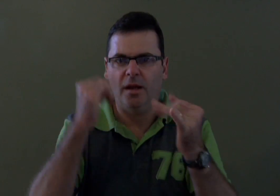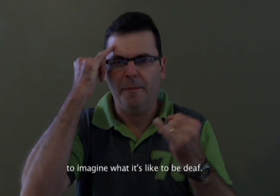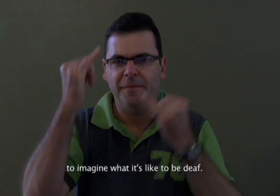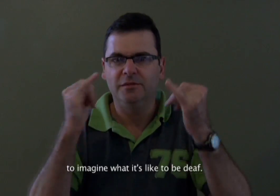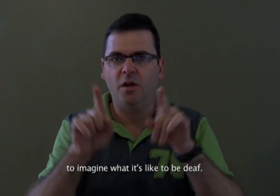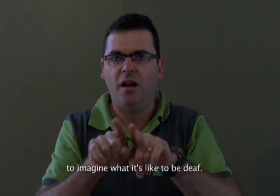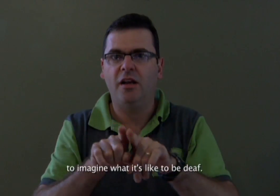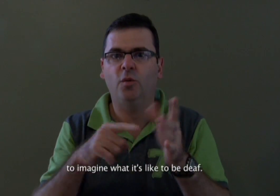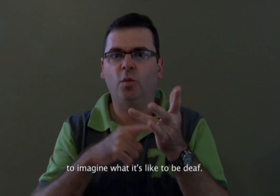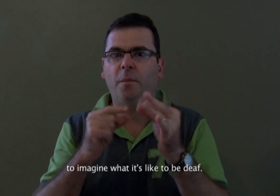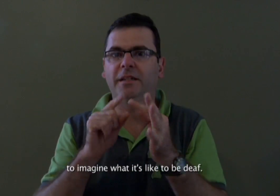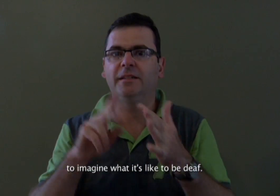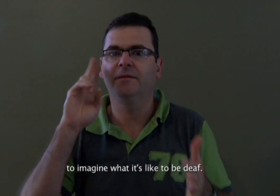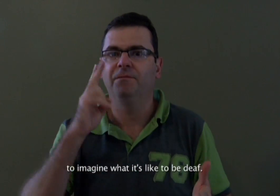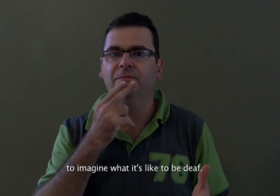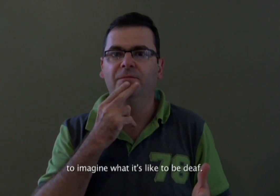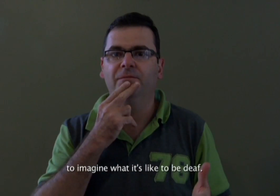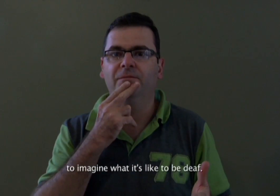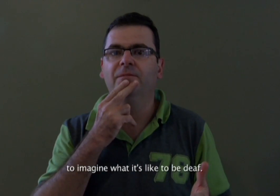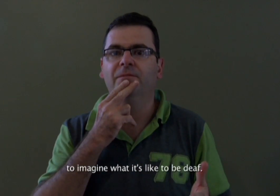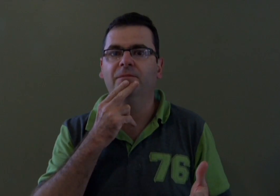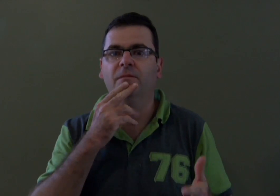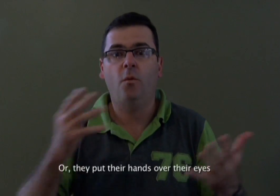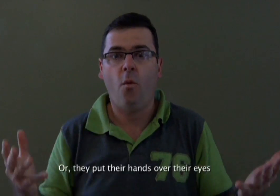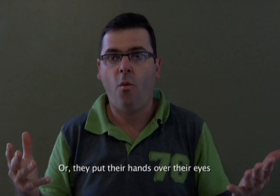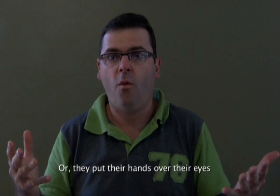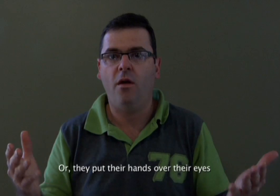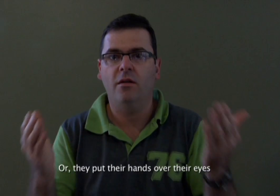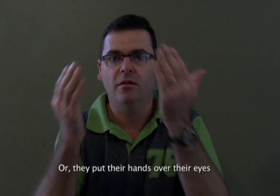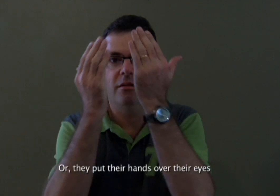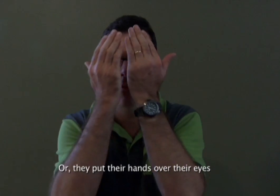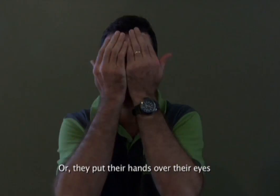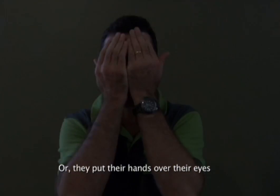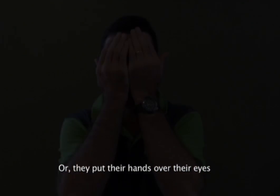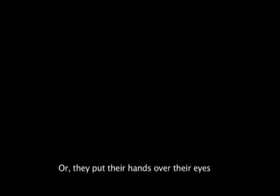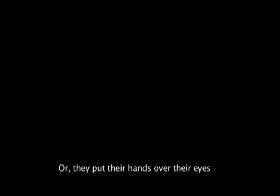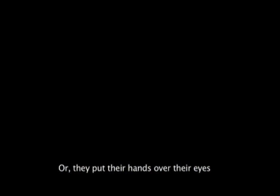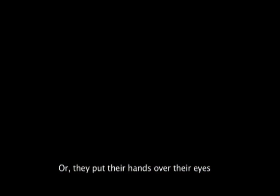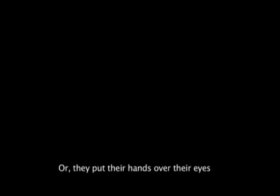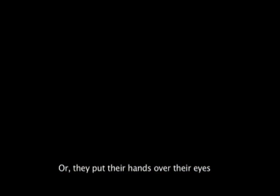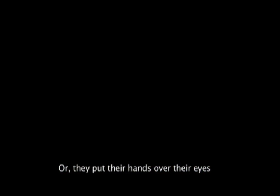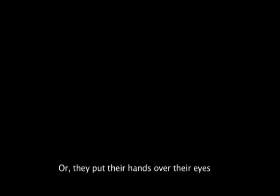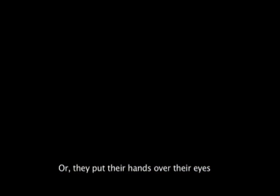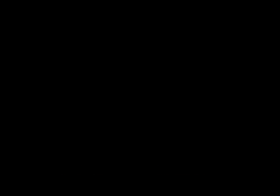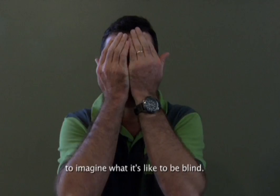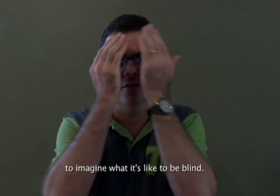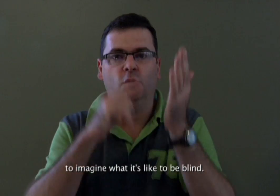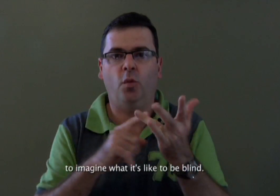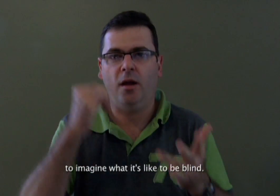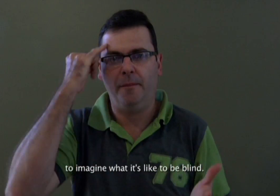to imagine what it's like to be deaf. Or they put their hands over their eyes to imagine what